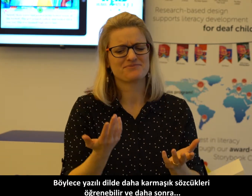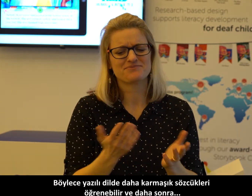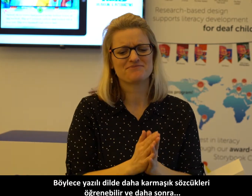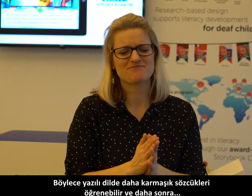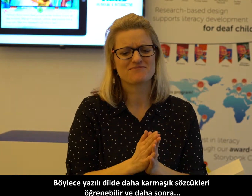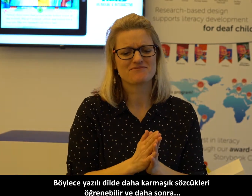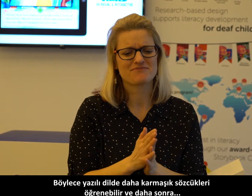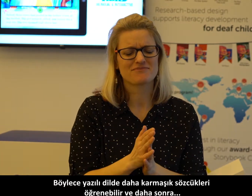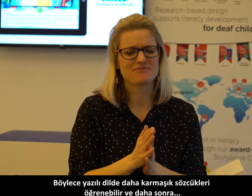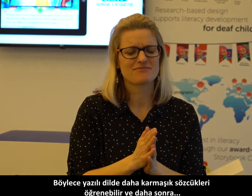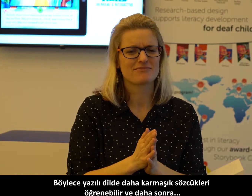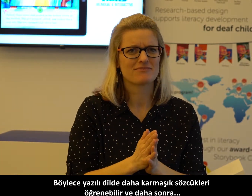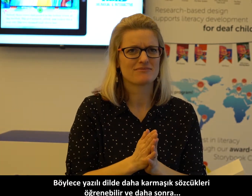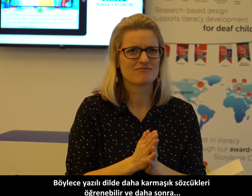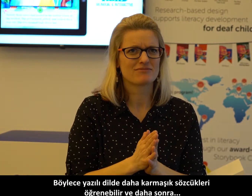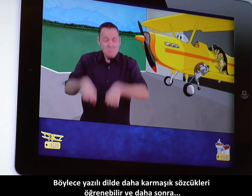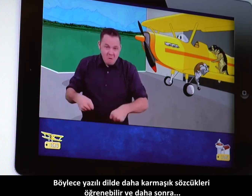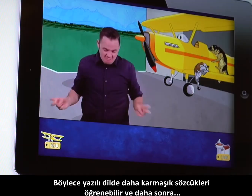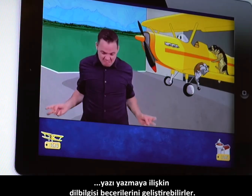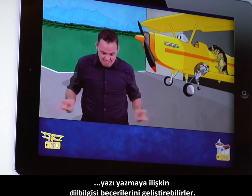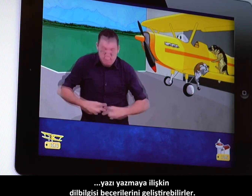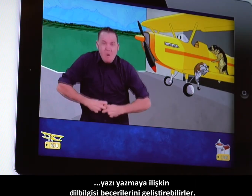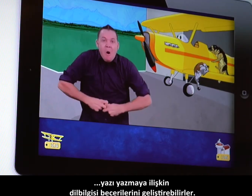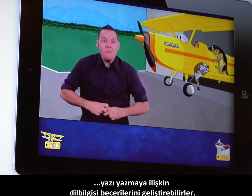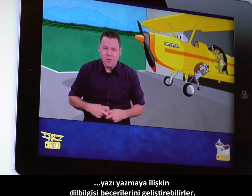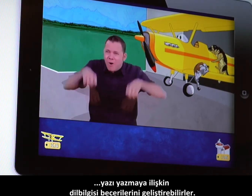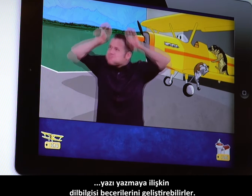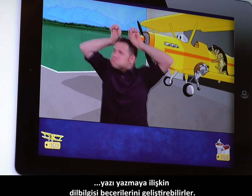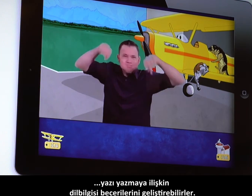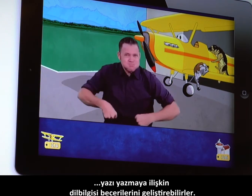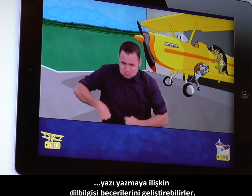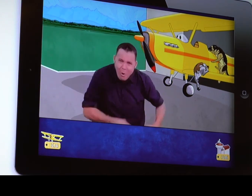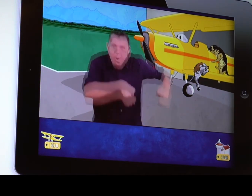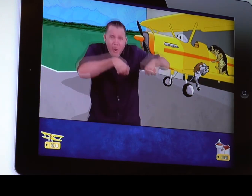complicated vocabulary in the written language and are able to then build the grammar skills of how to write as well.